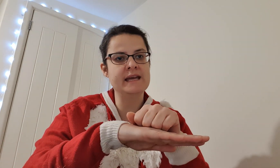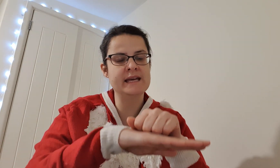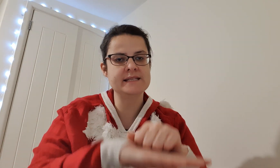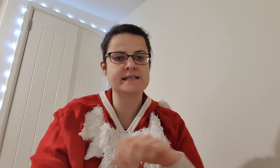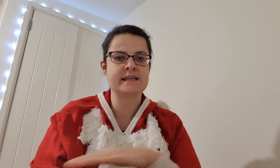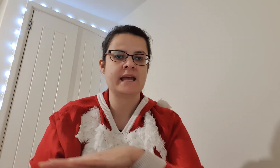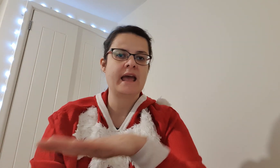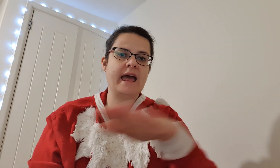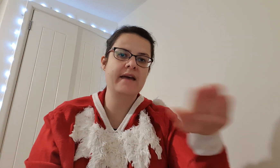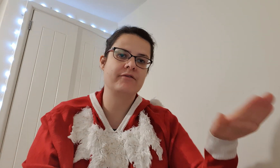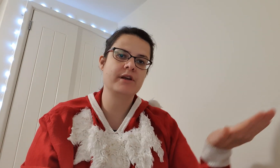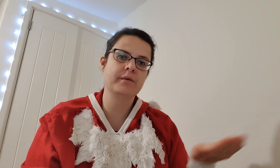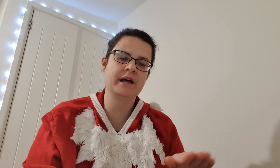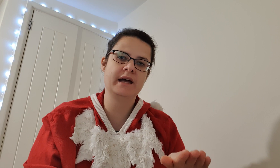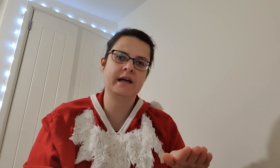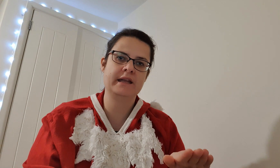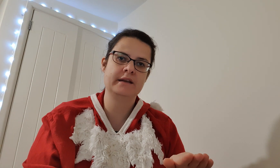Christmas, everyone.